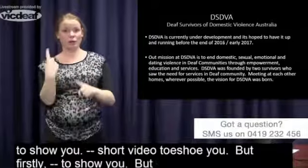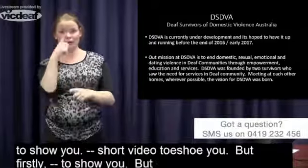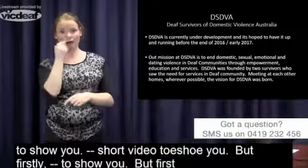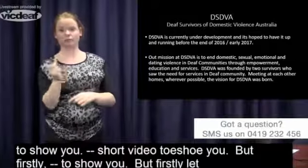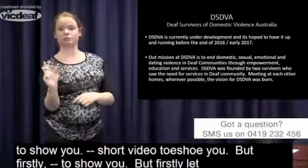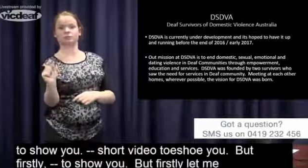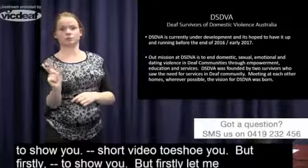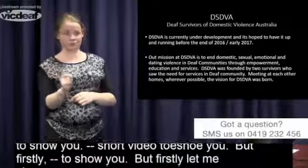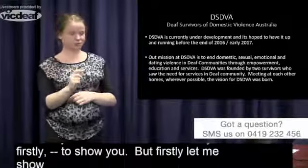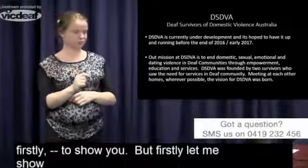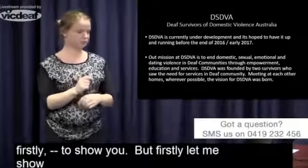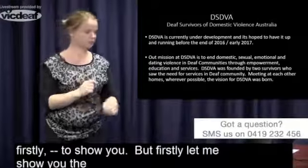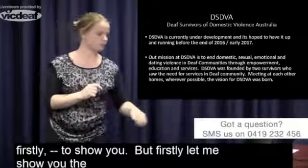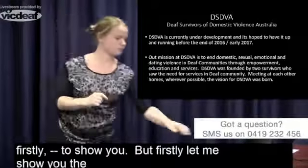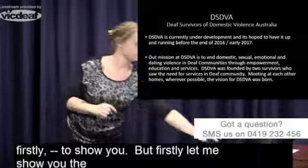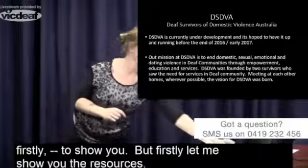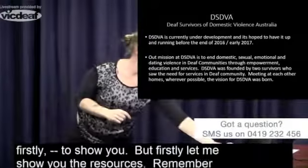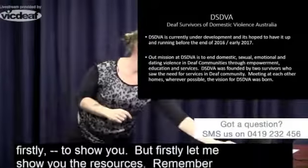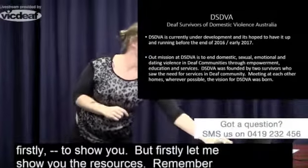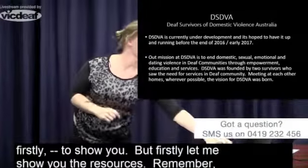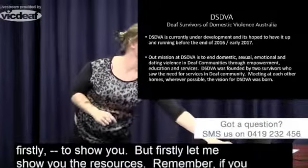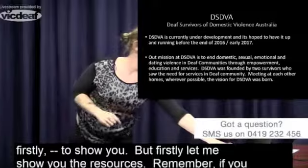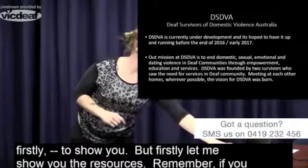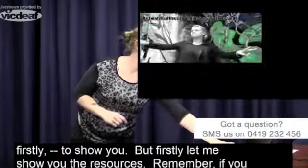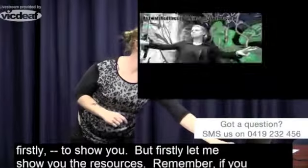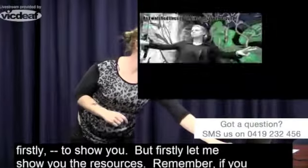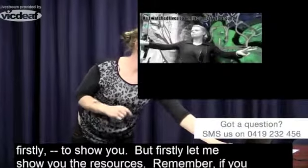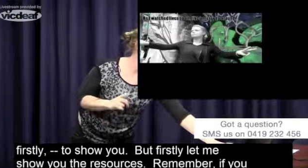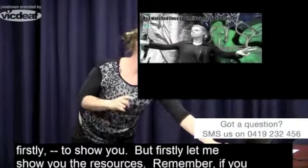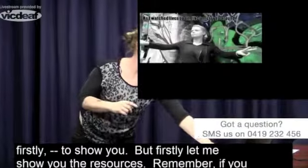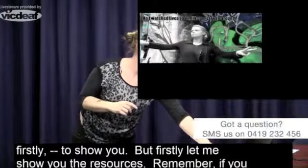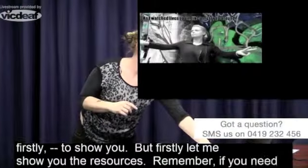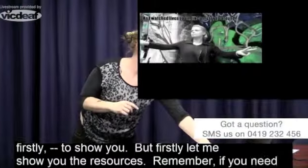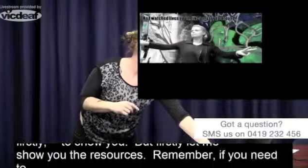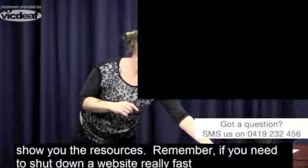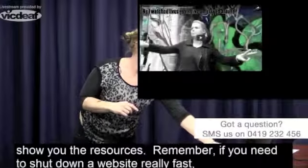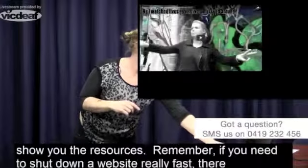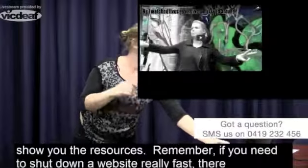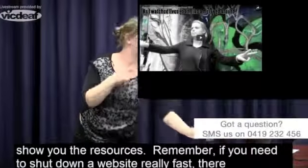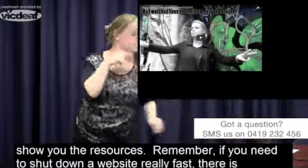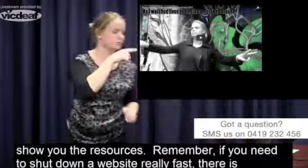need to shut down the website really fast, then there is that quick exit button.